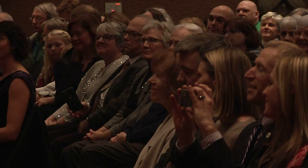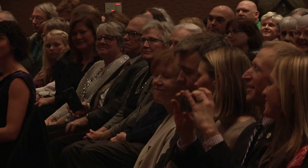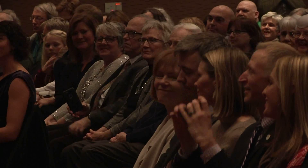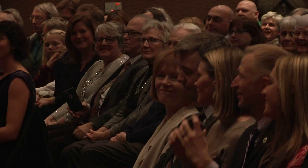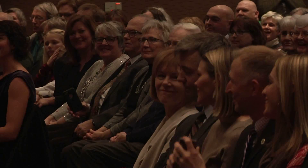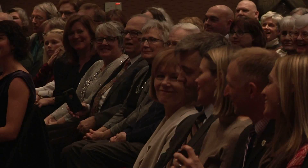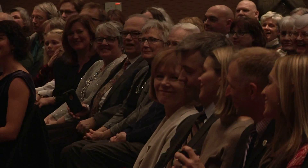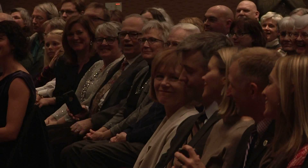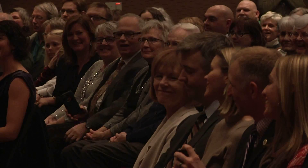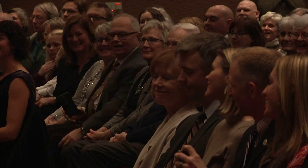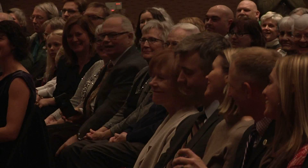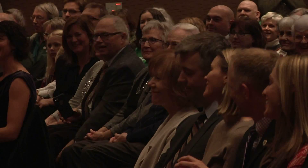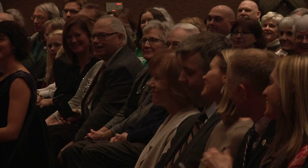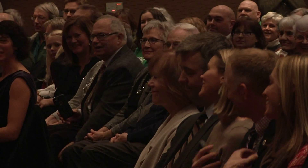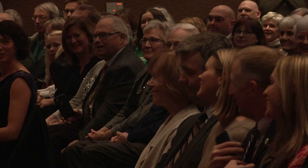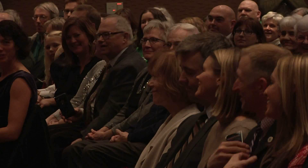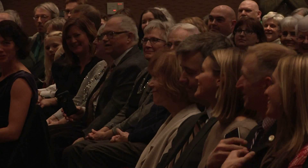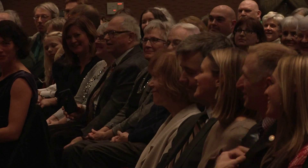agent.